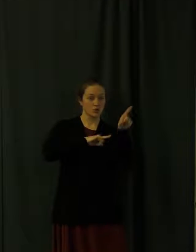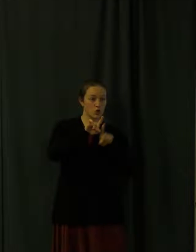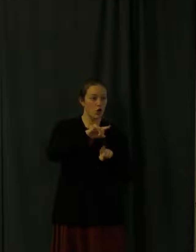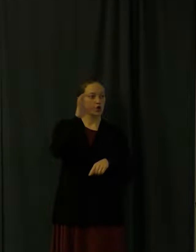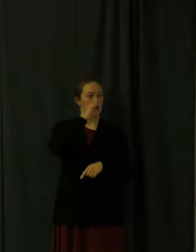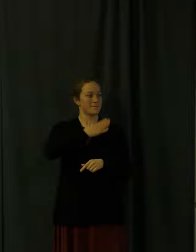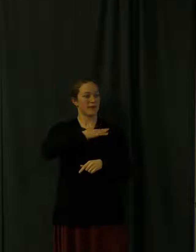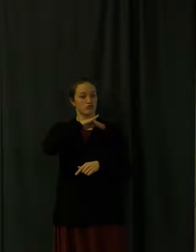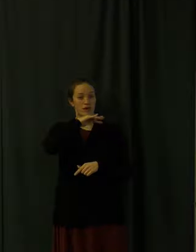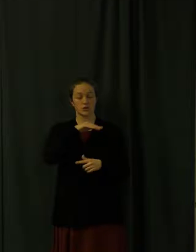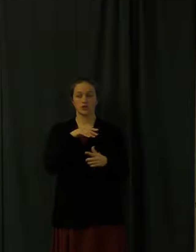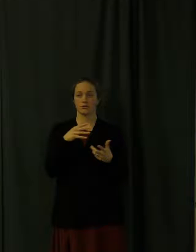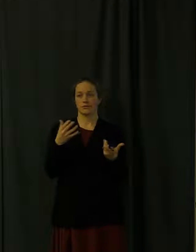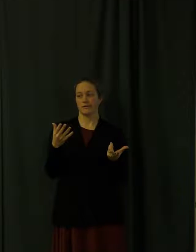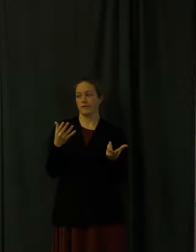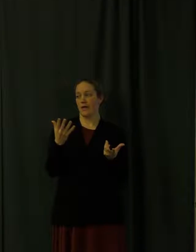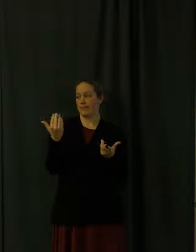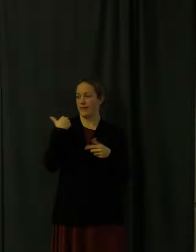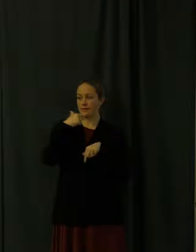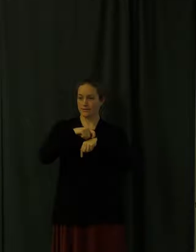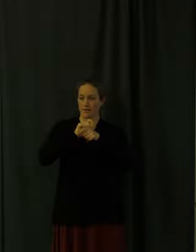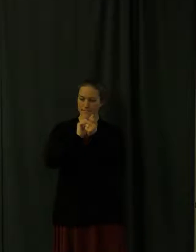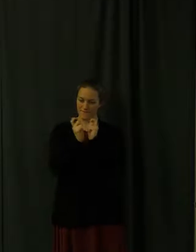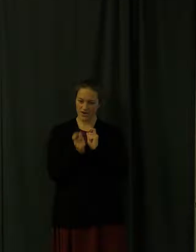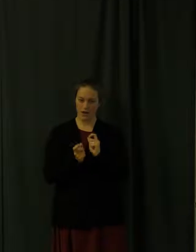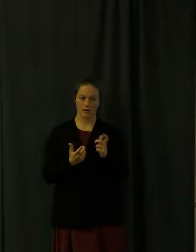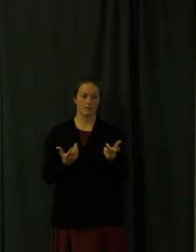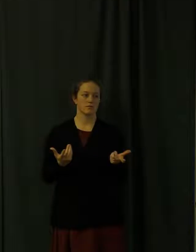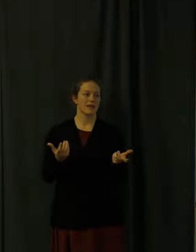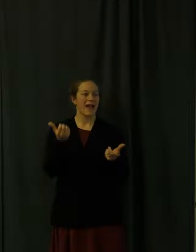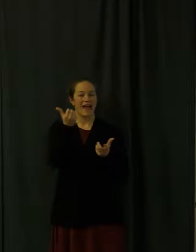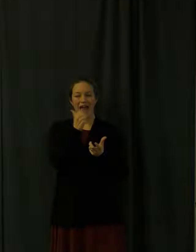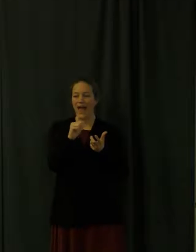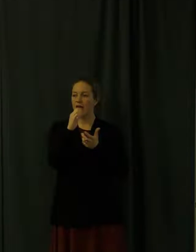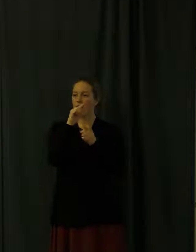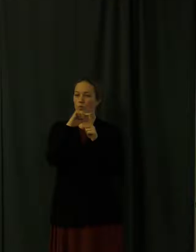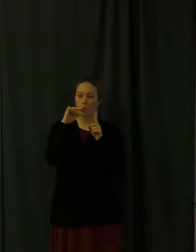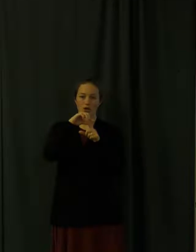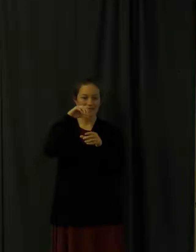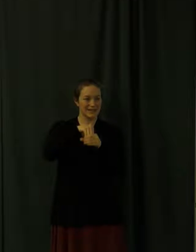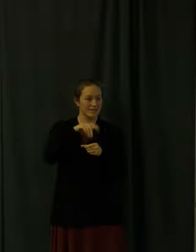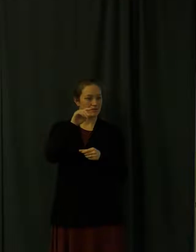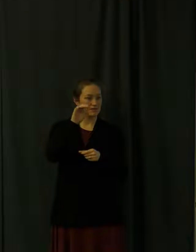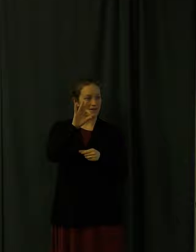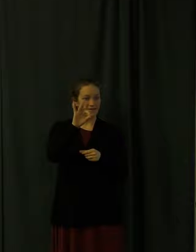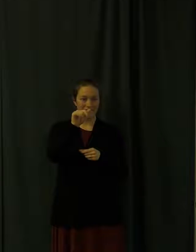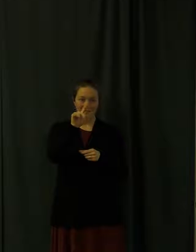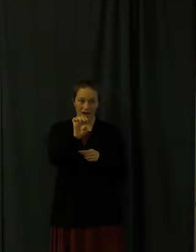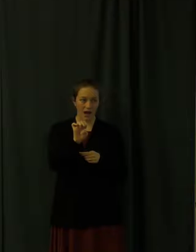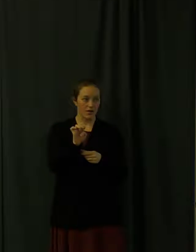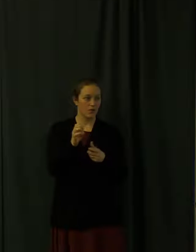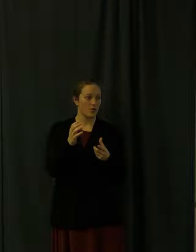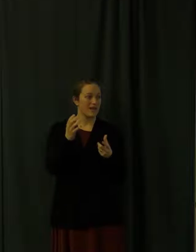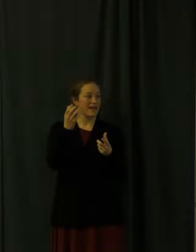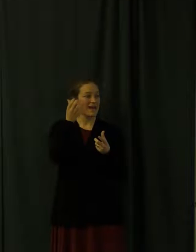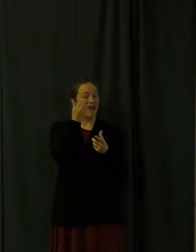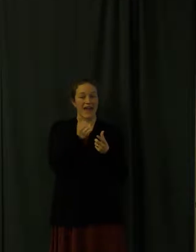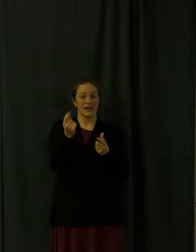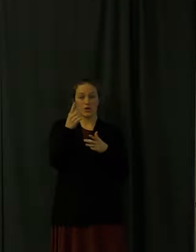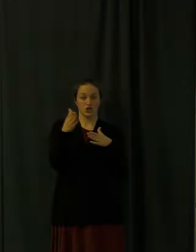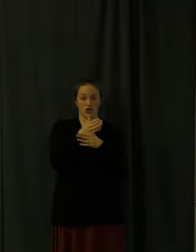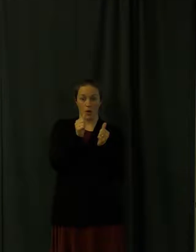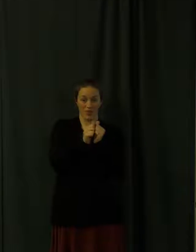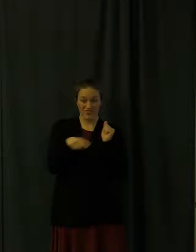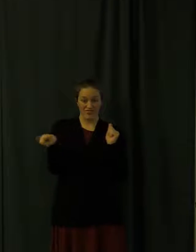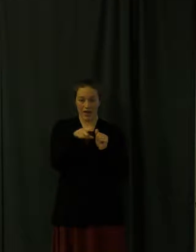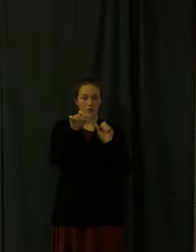last modified? Any part of the file name, any words inside the file, or anybody it was shared with.